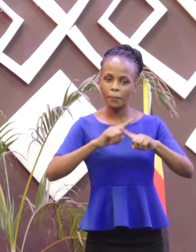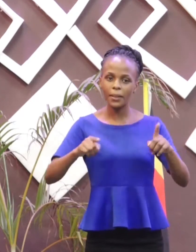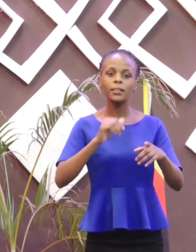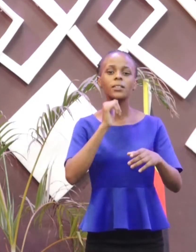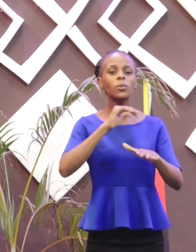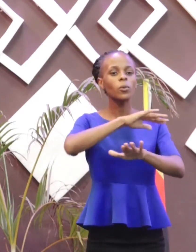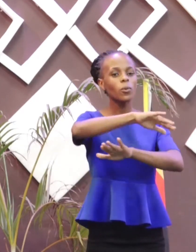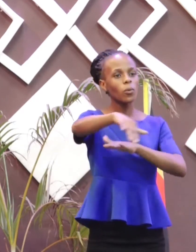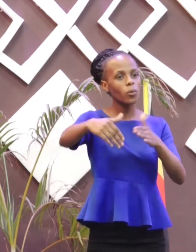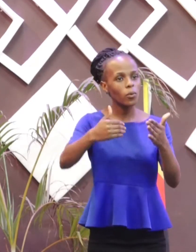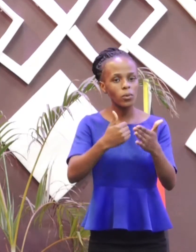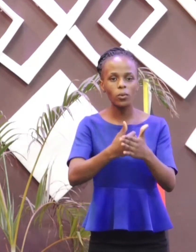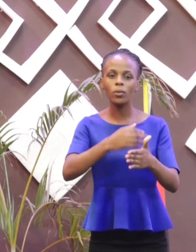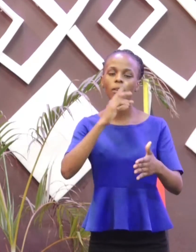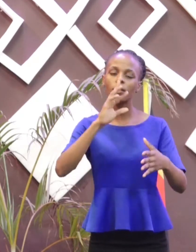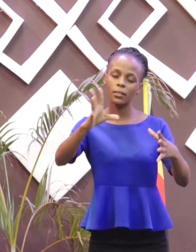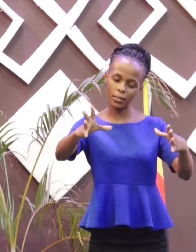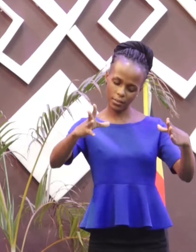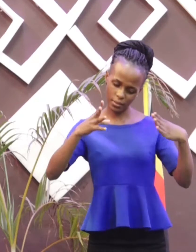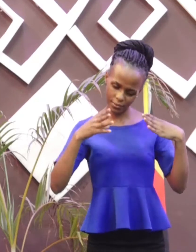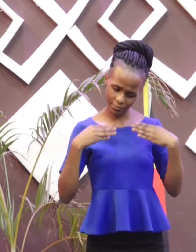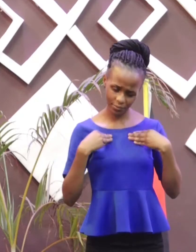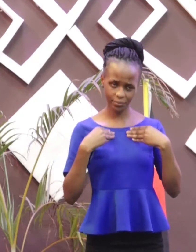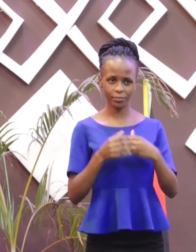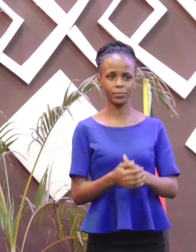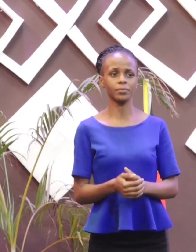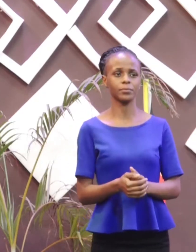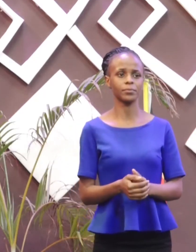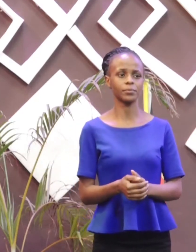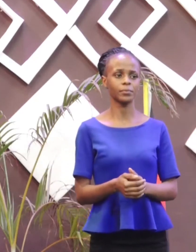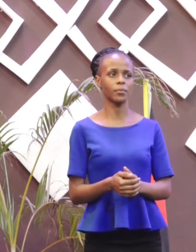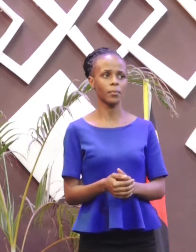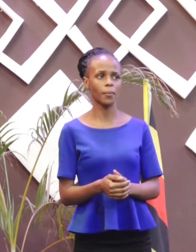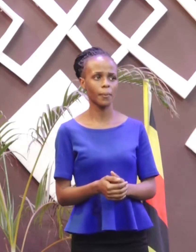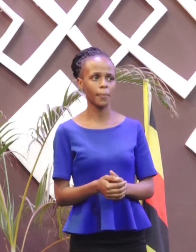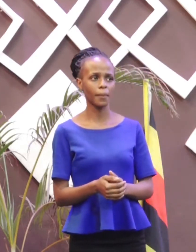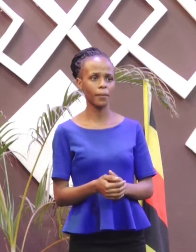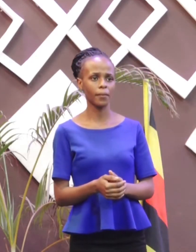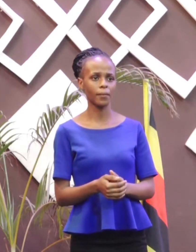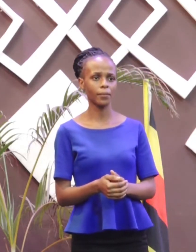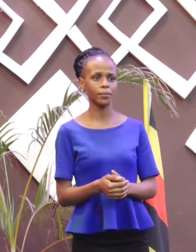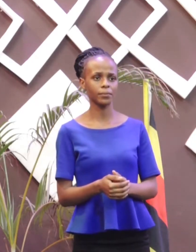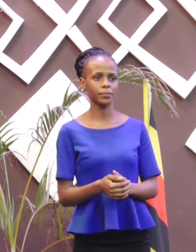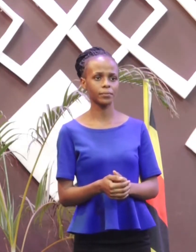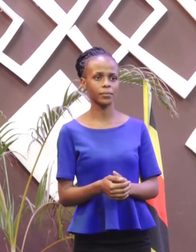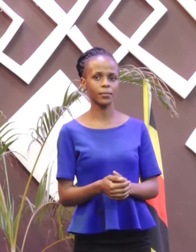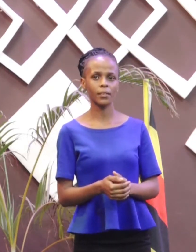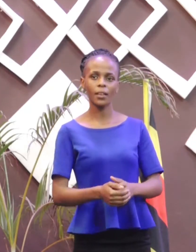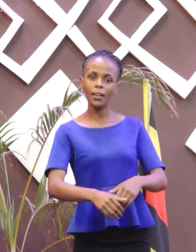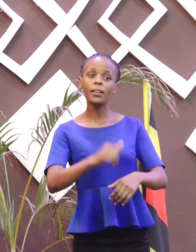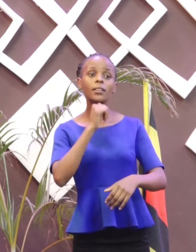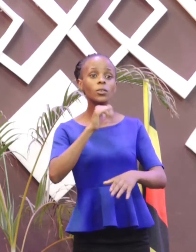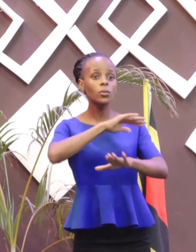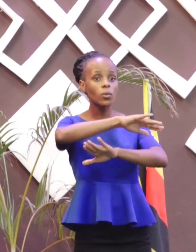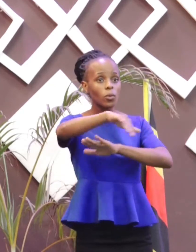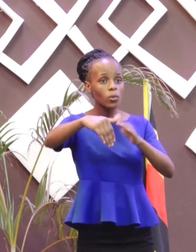sibyo nanti byebisimibwa. But not everything or not every one of those things are pleasing. Na Yesu sibyo